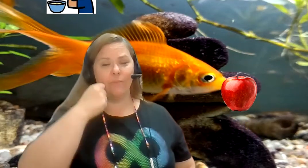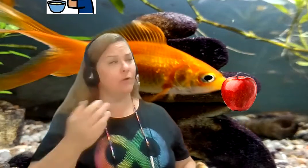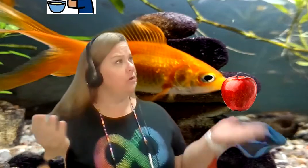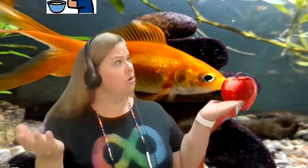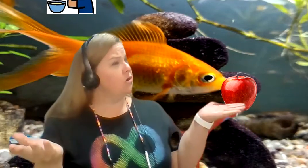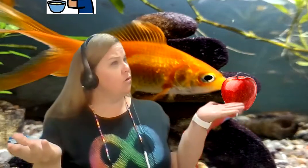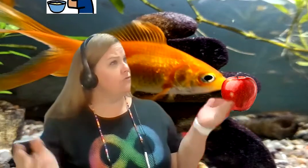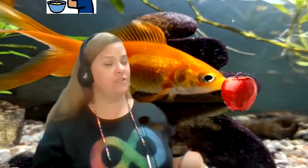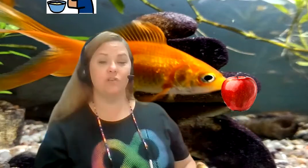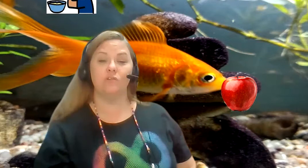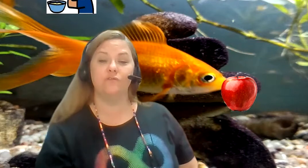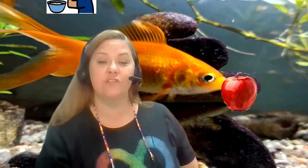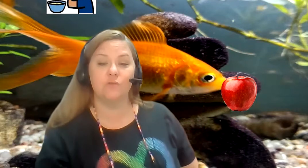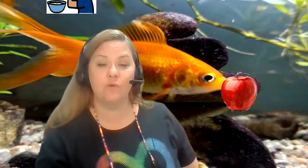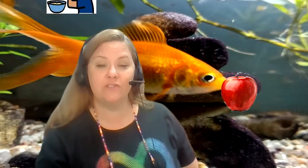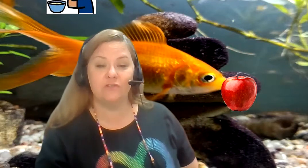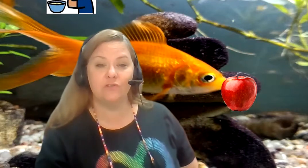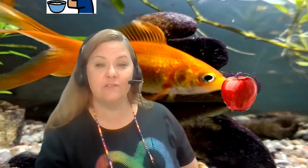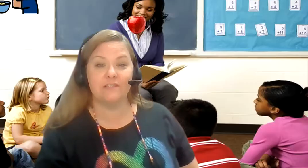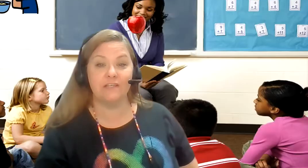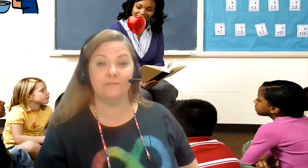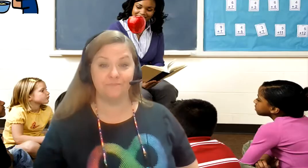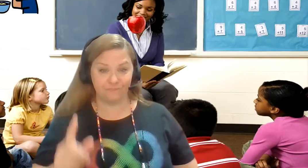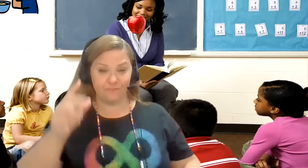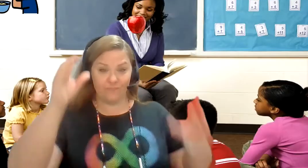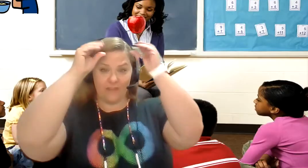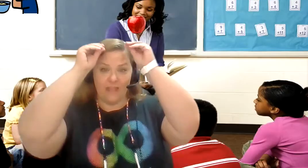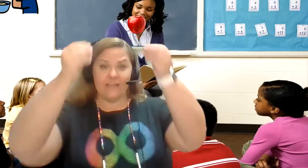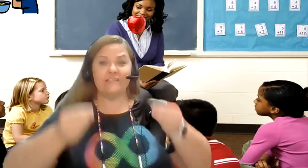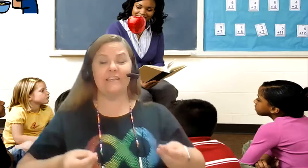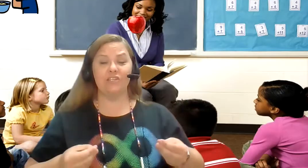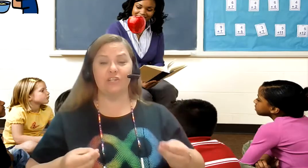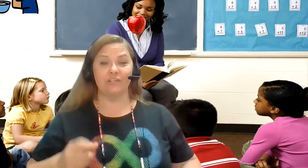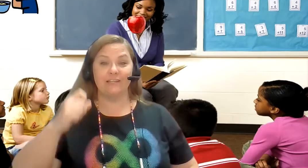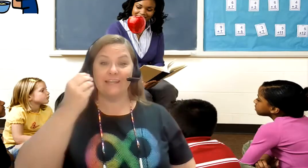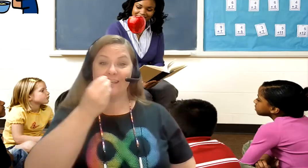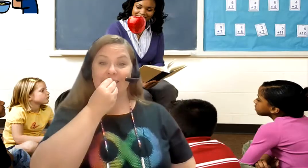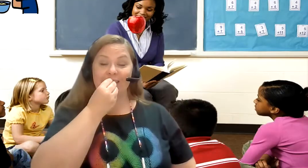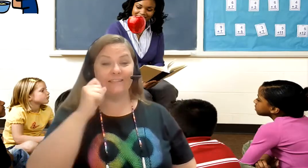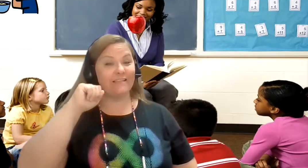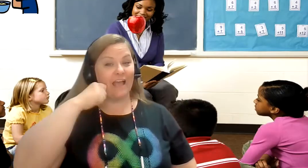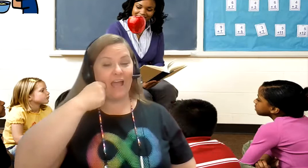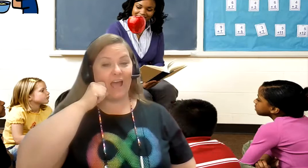apple. Goldfish, what do you see? Teacher, eat